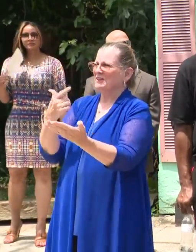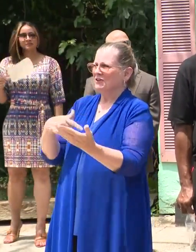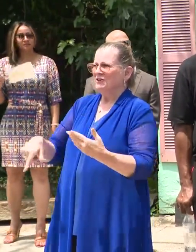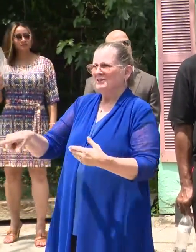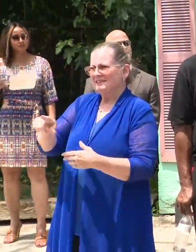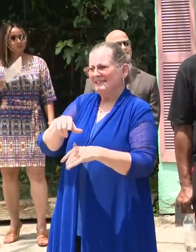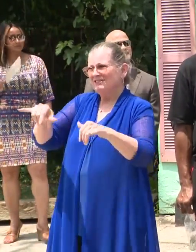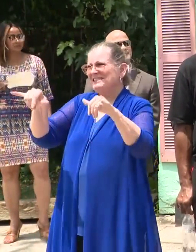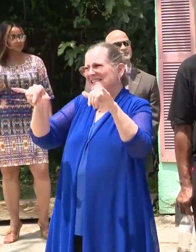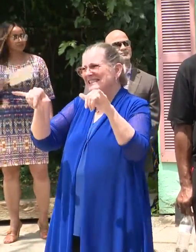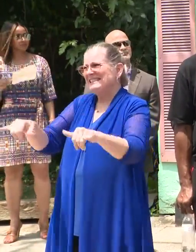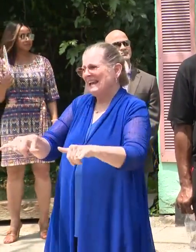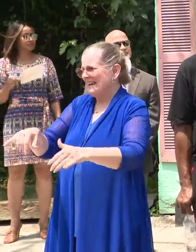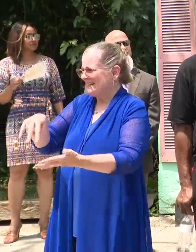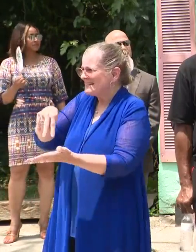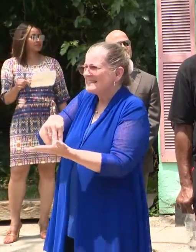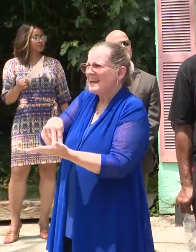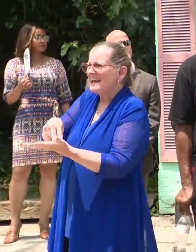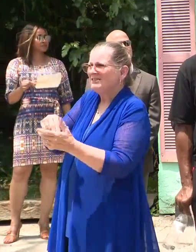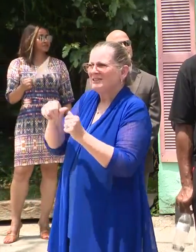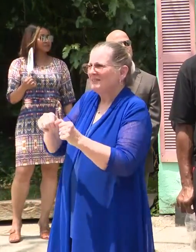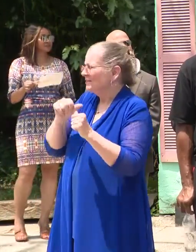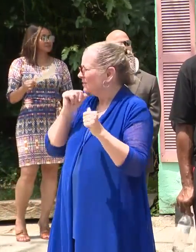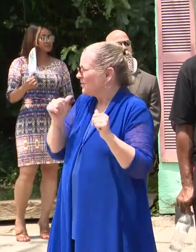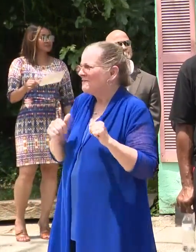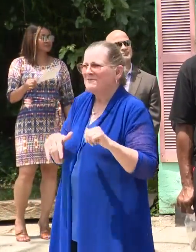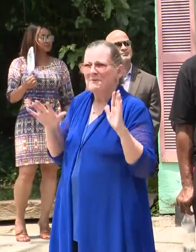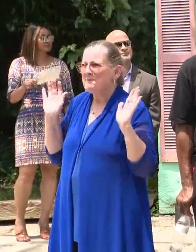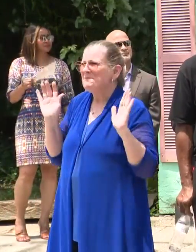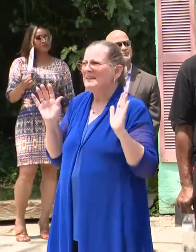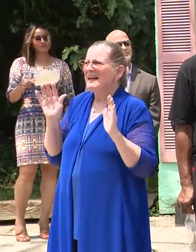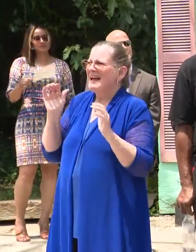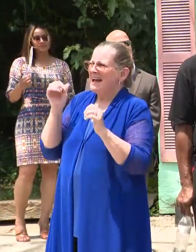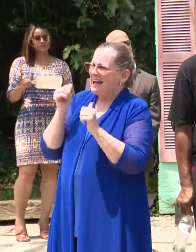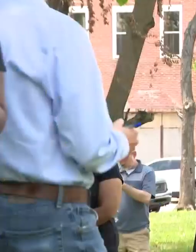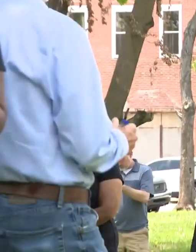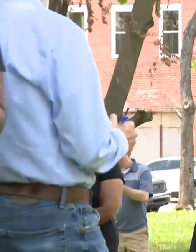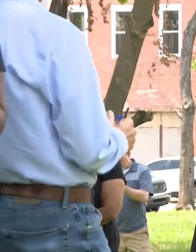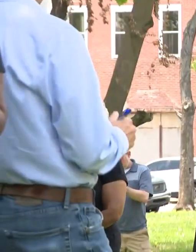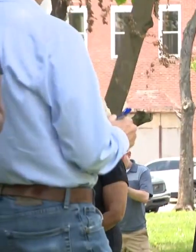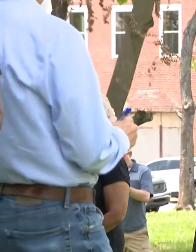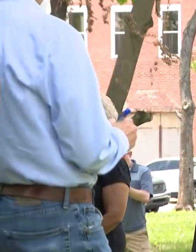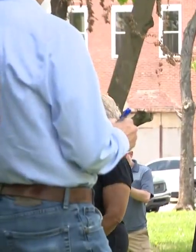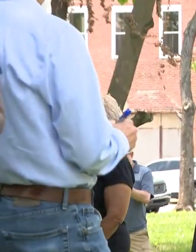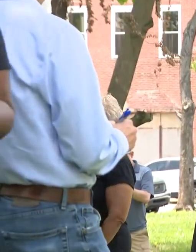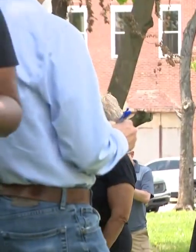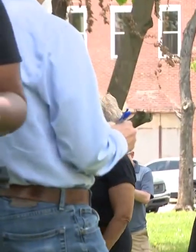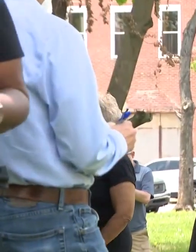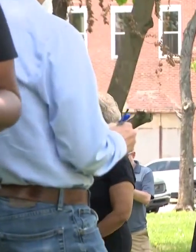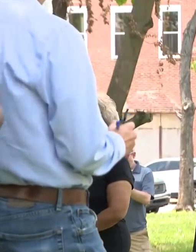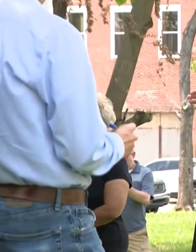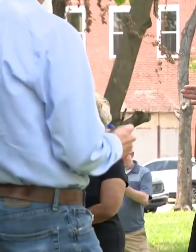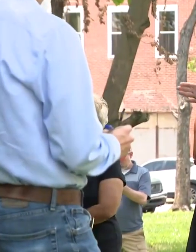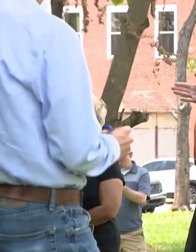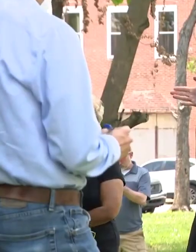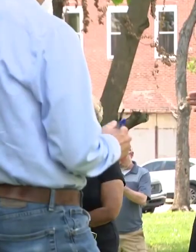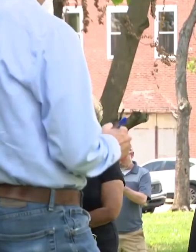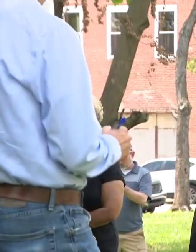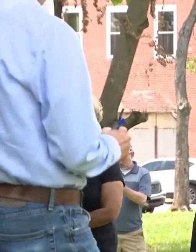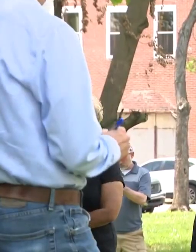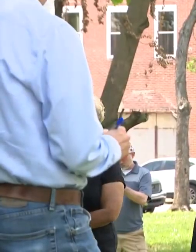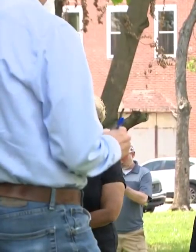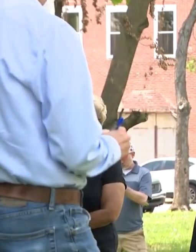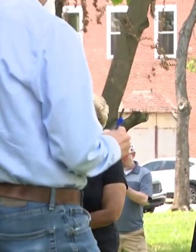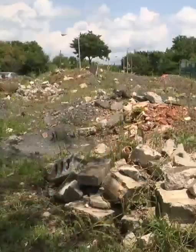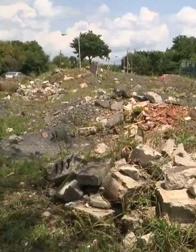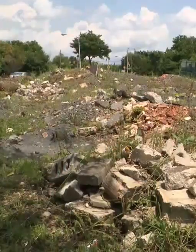if you don't give up, that everything is possible. After years of fighting and public outcry, Eady was able